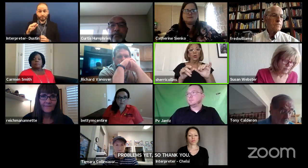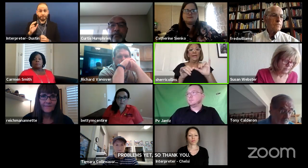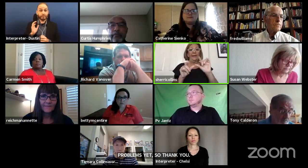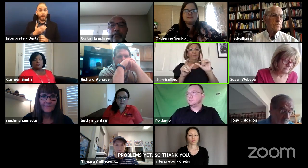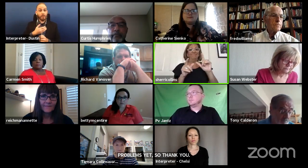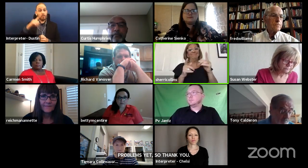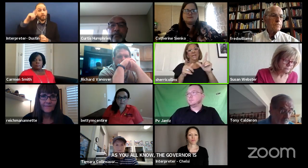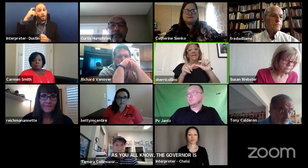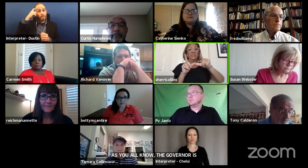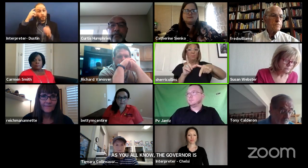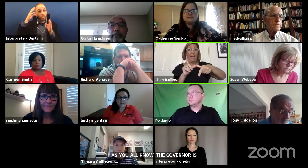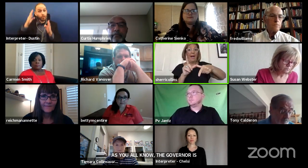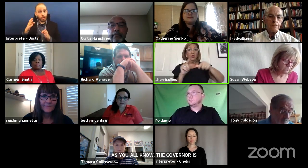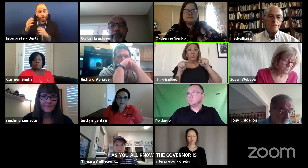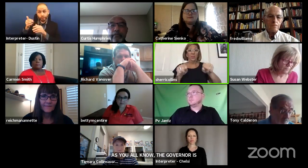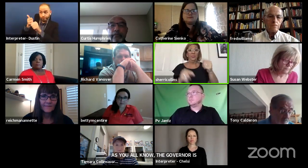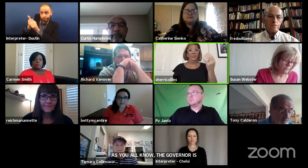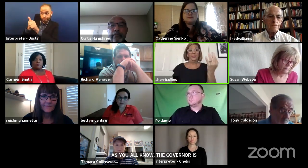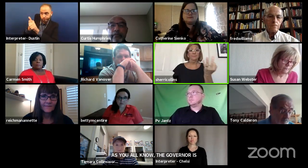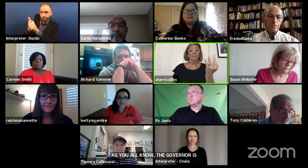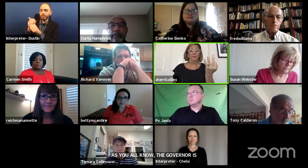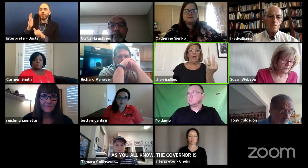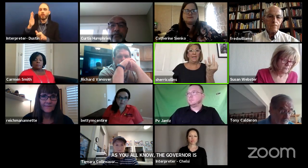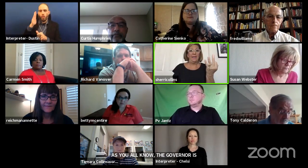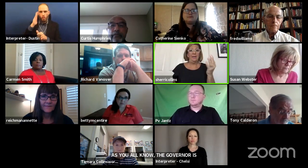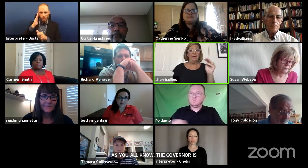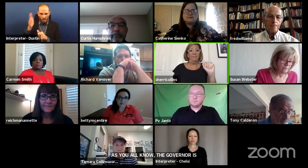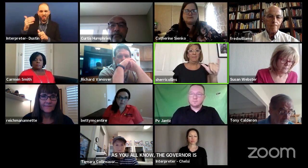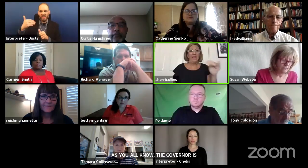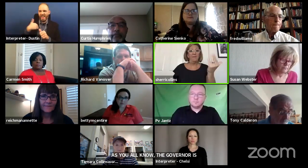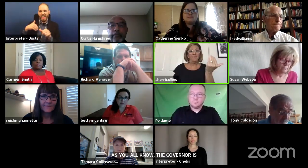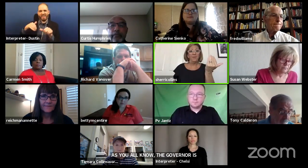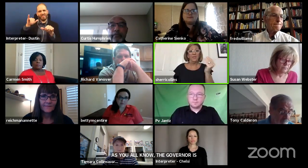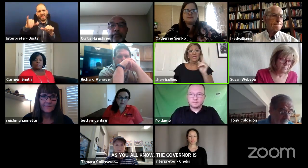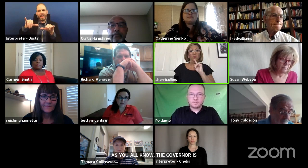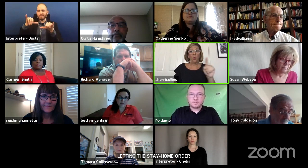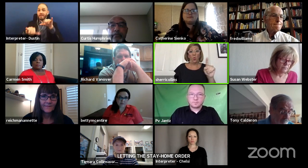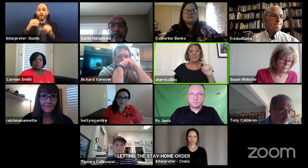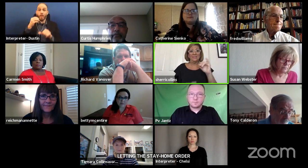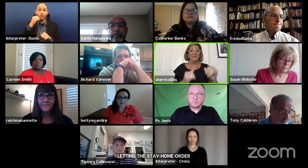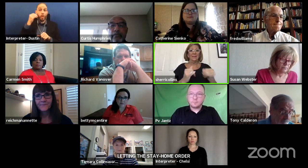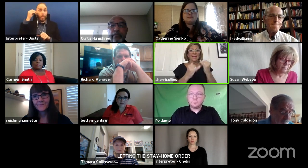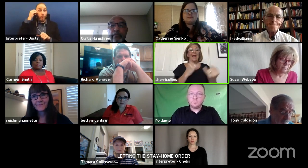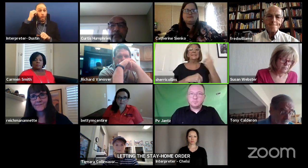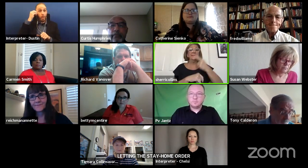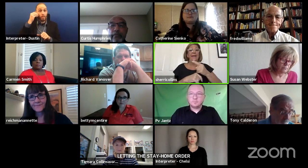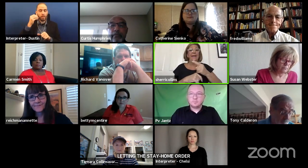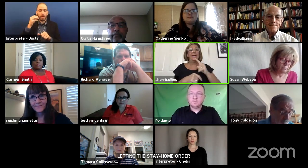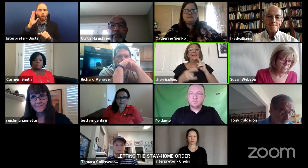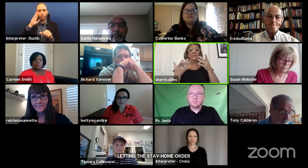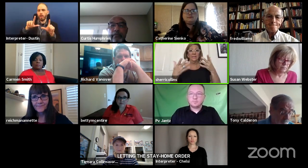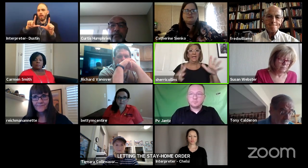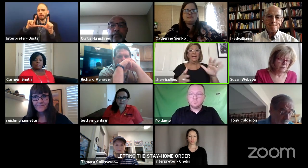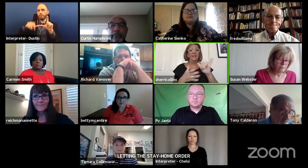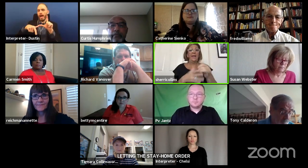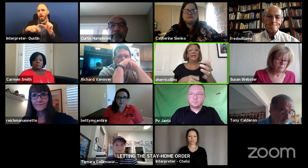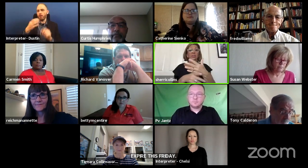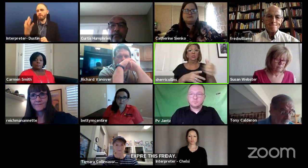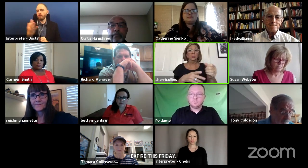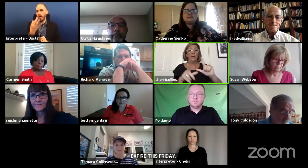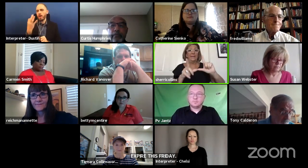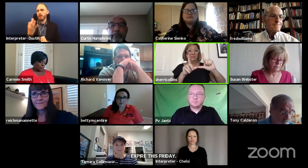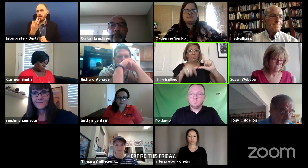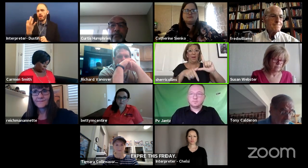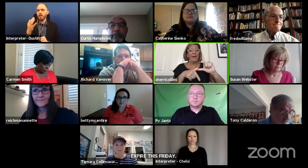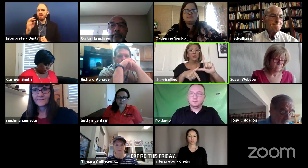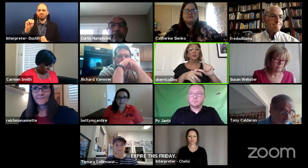order expire this Friday. May 15th was the last day. He's letting that